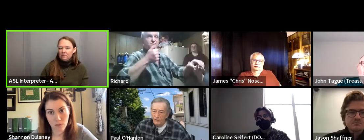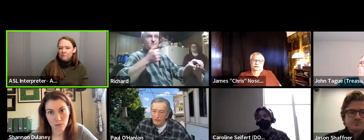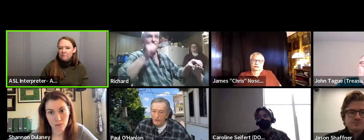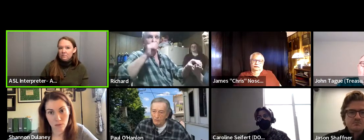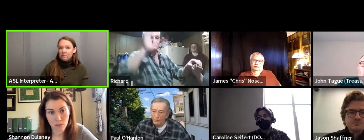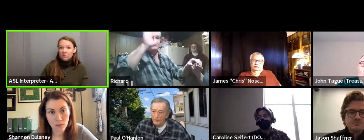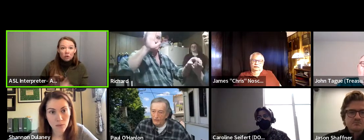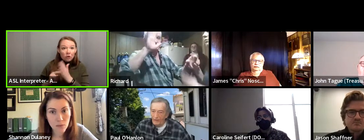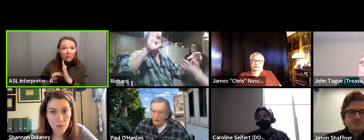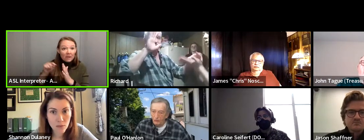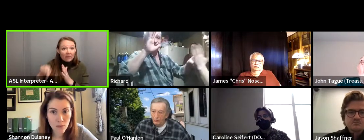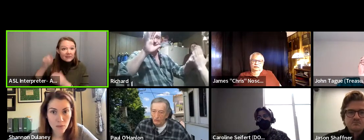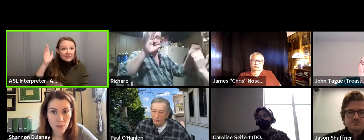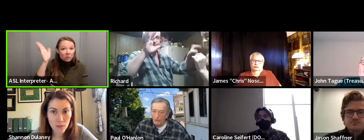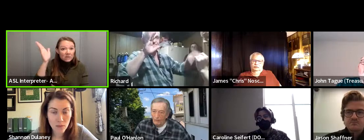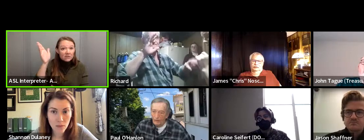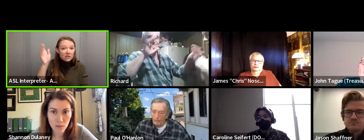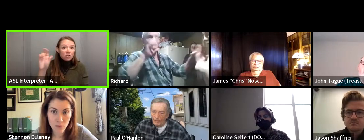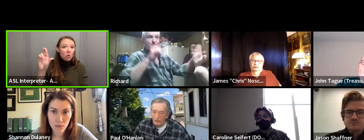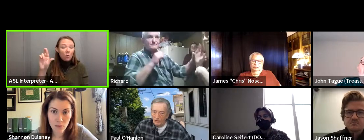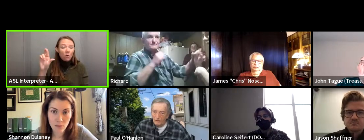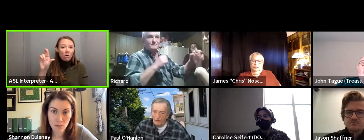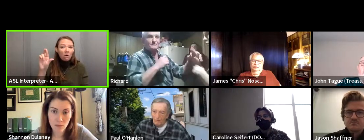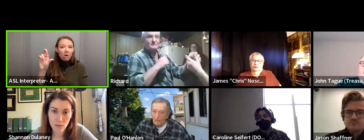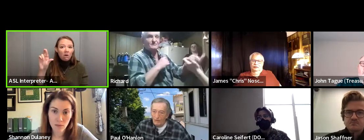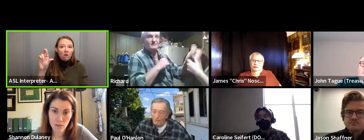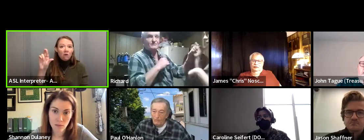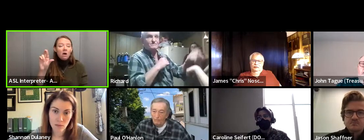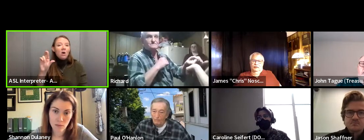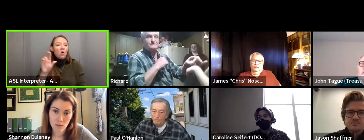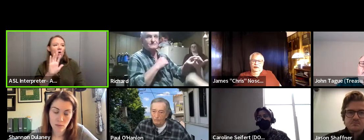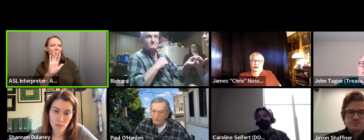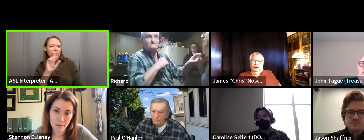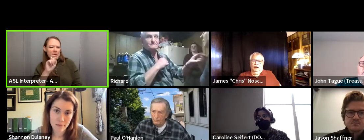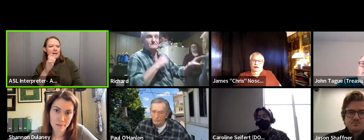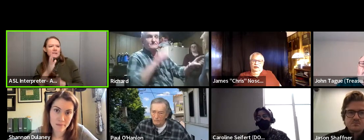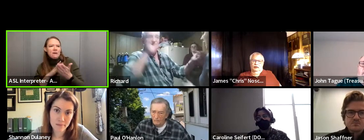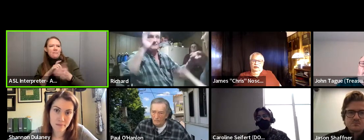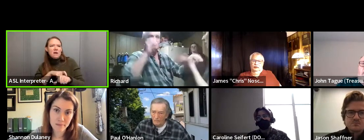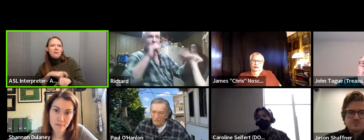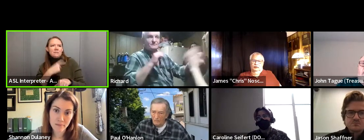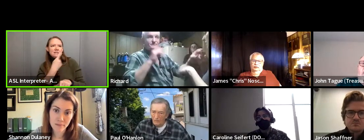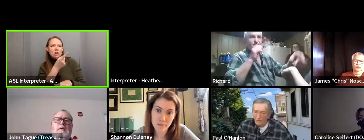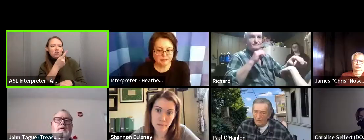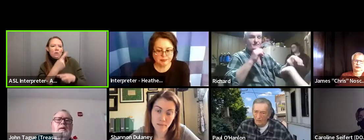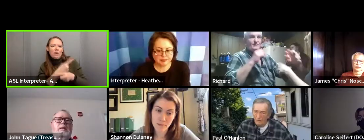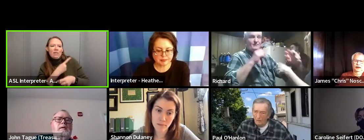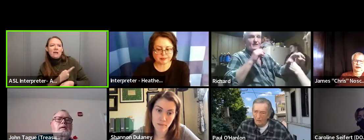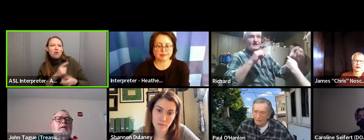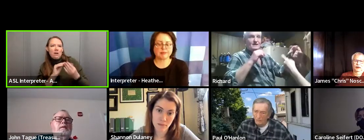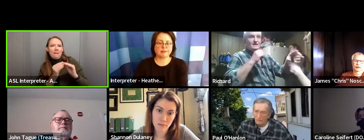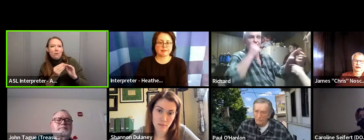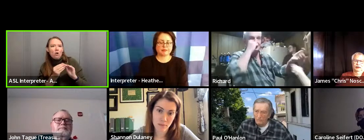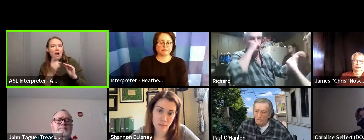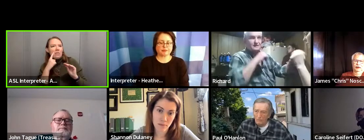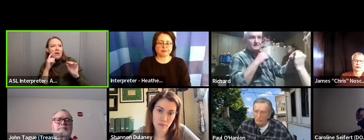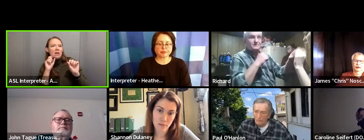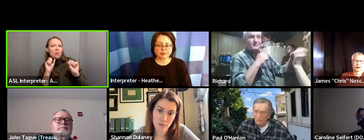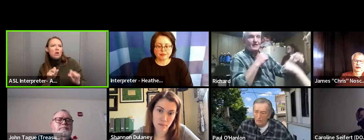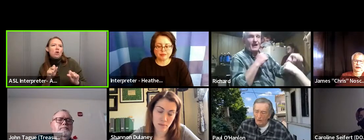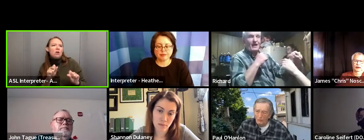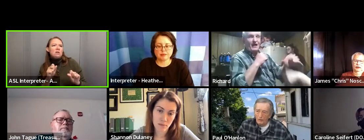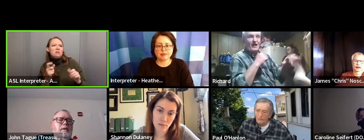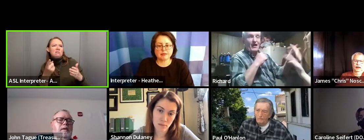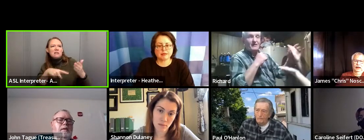You mean this, in this presentation, or I mean, we'd have to have some time to get you an accurate number, and I think we could provide that within the next several